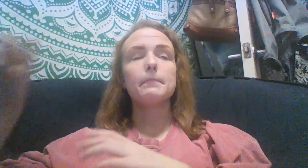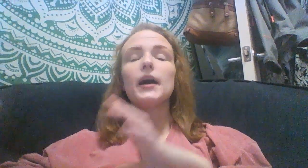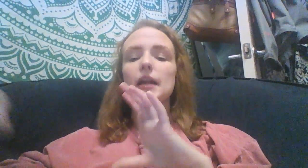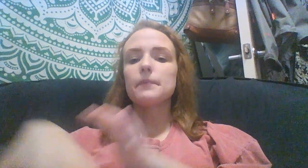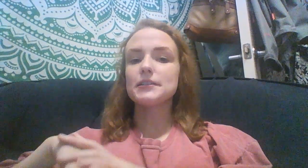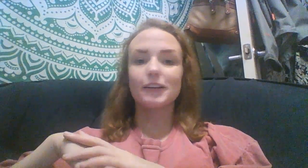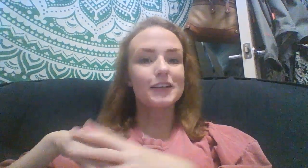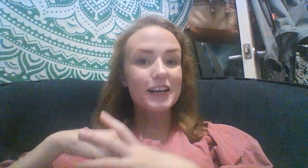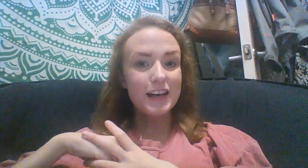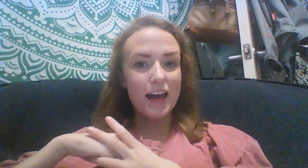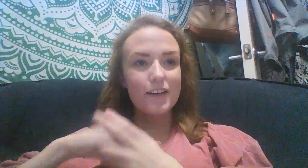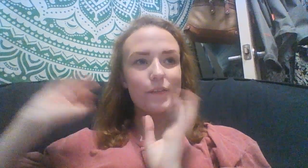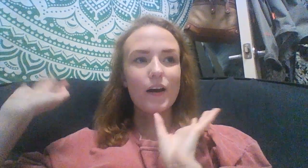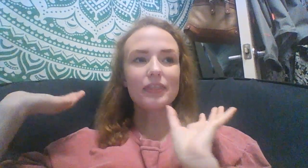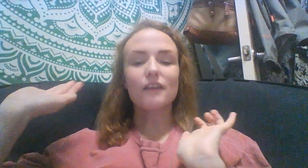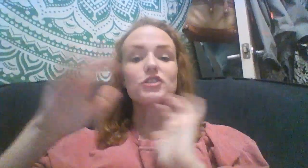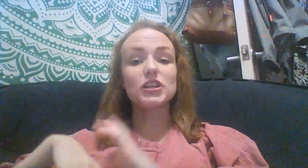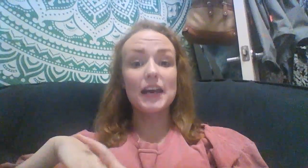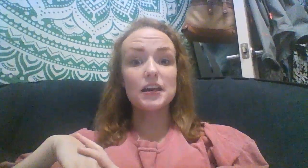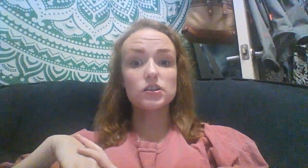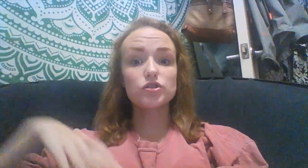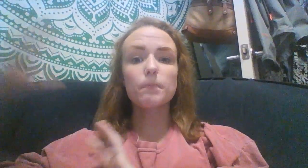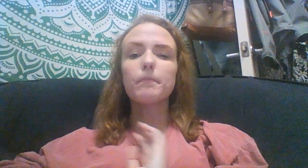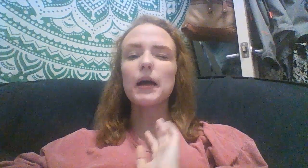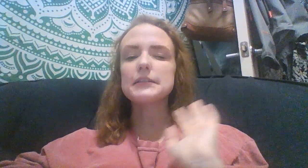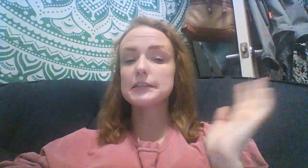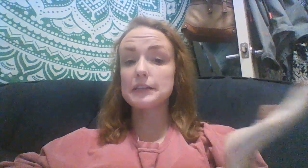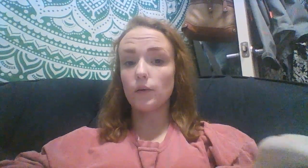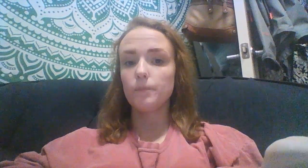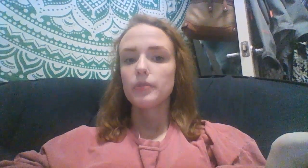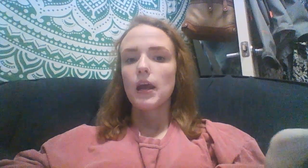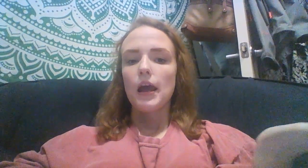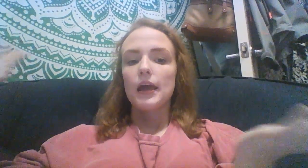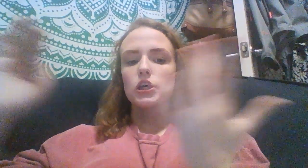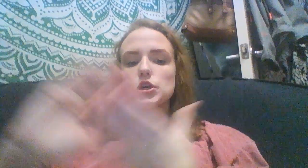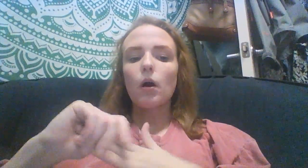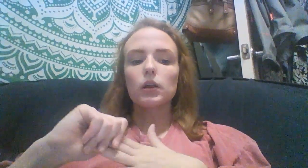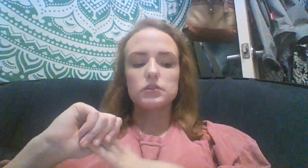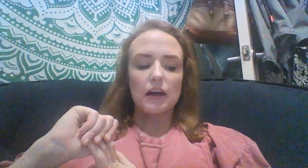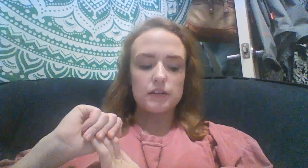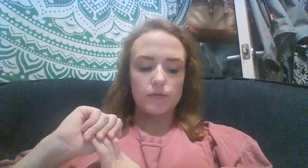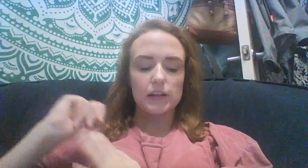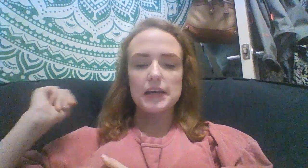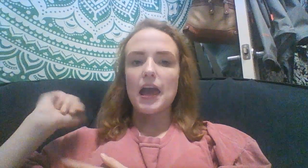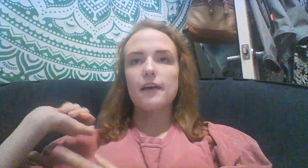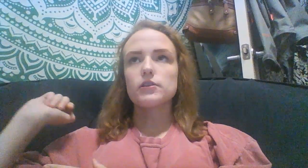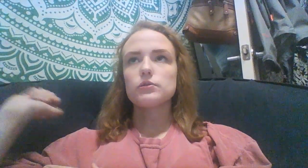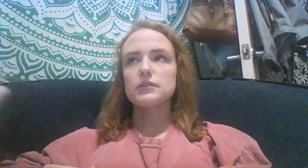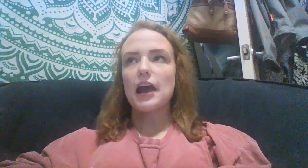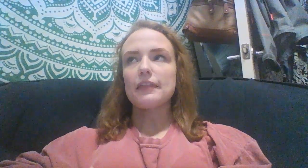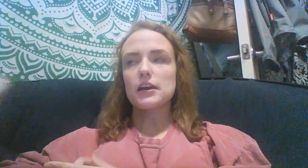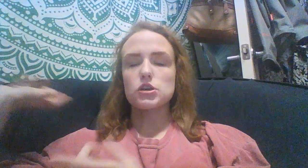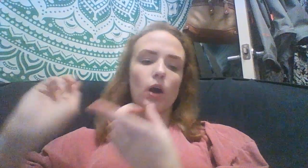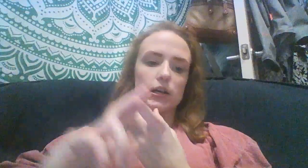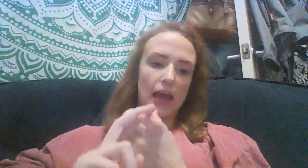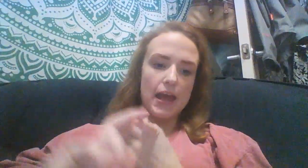But up until a year ago, that was changed. But still, you are looked at differently if you say that you are gay